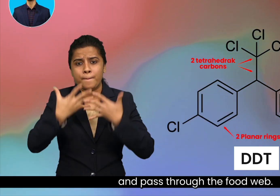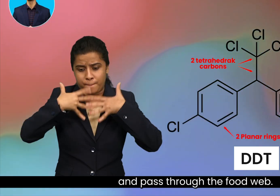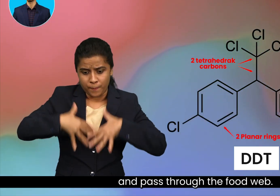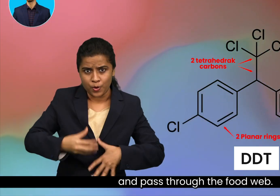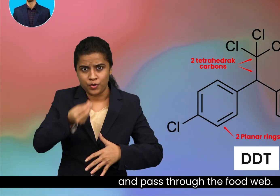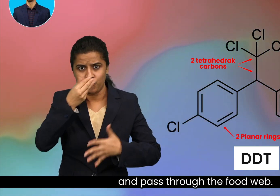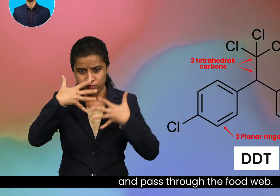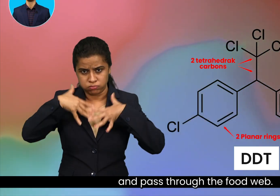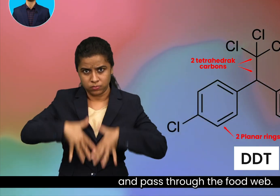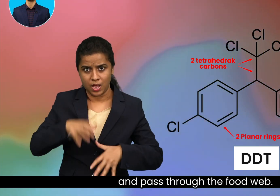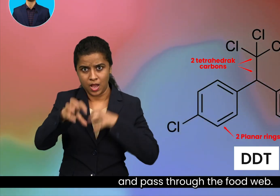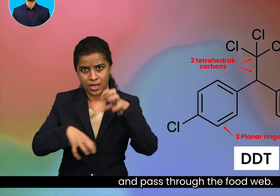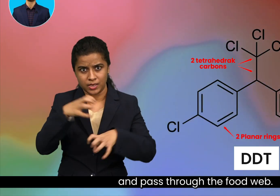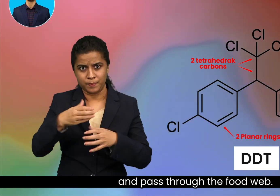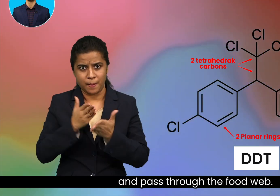through the food web.